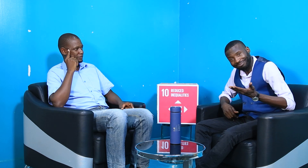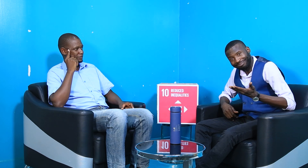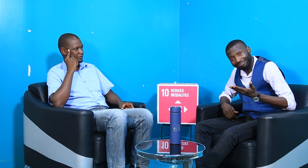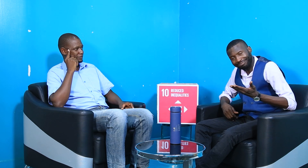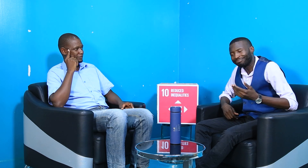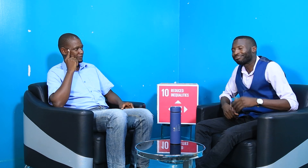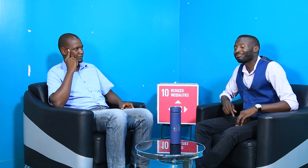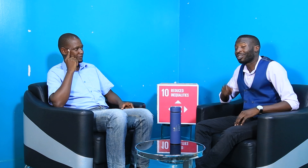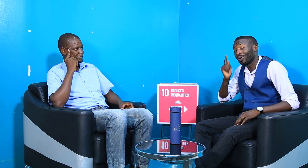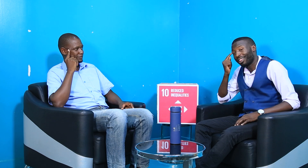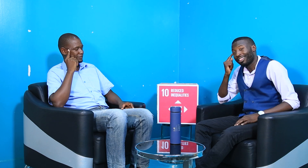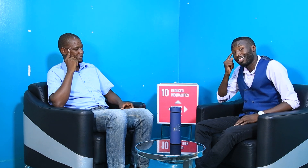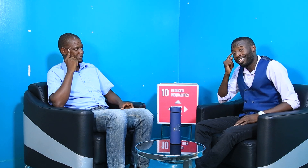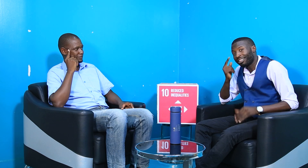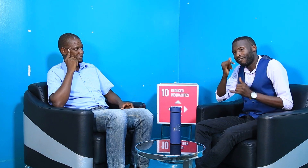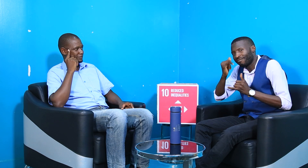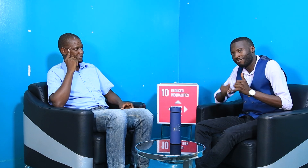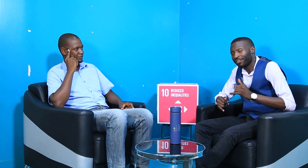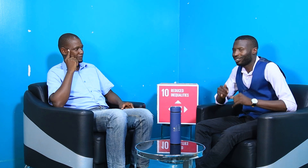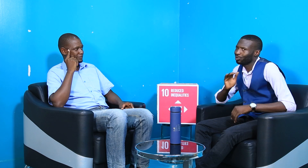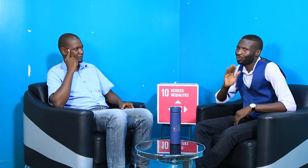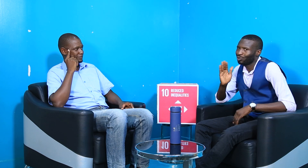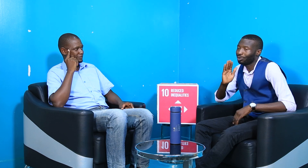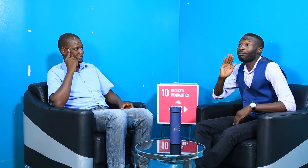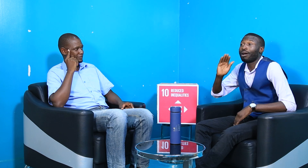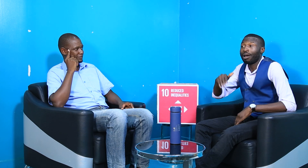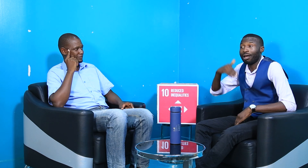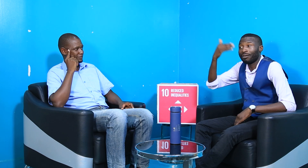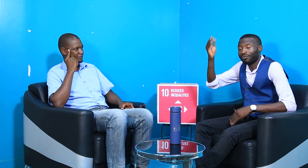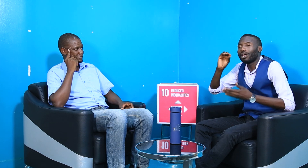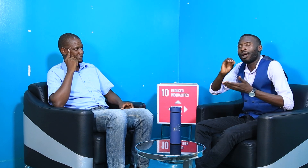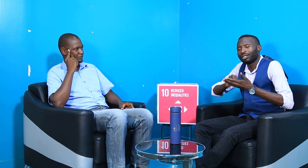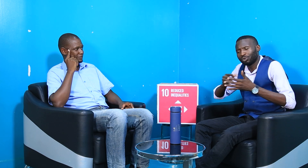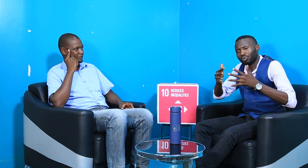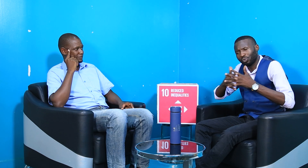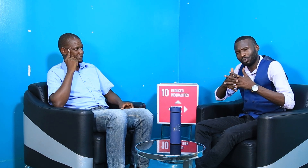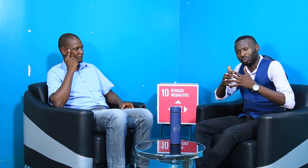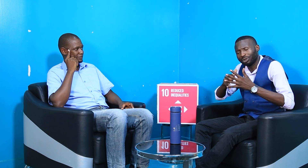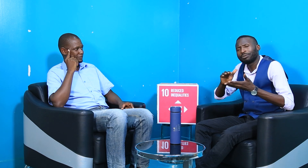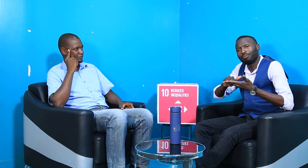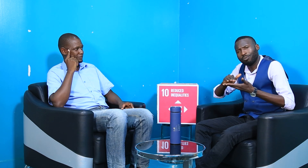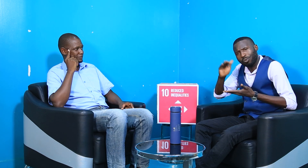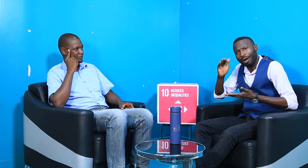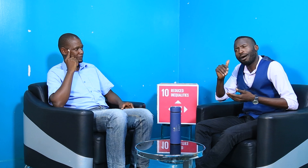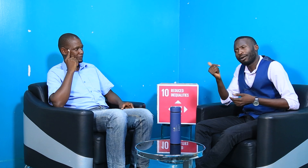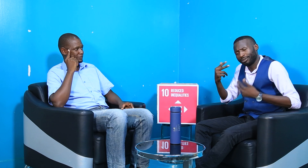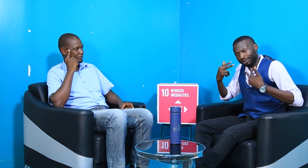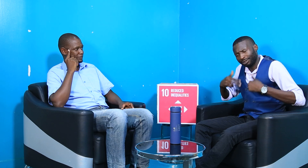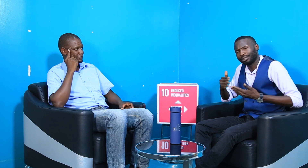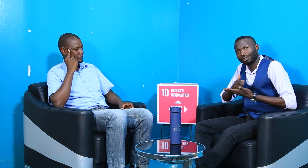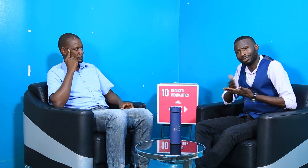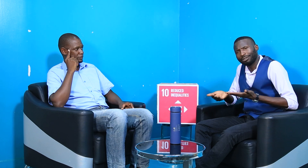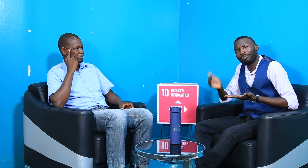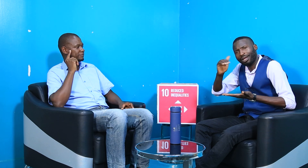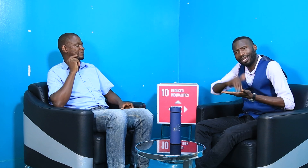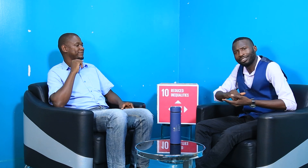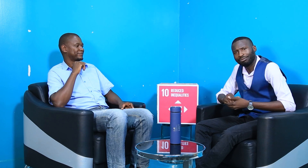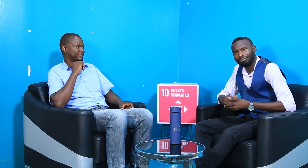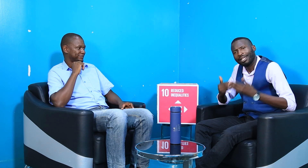I hope you've enjoyed it. And what is the last? It's not the last. So next Wednesday, we are going